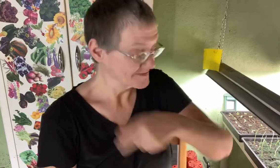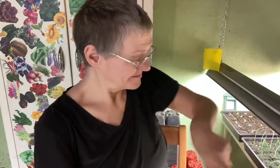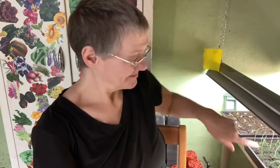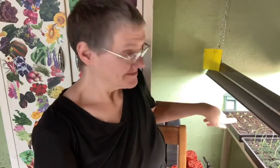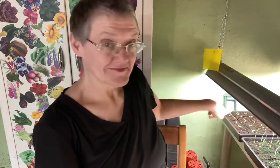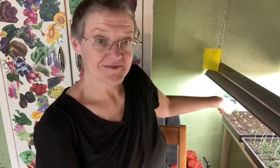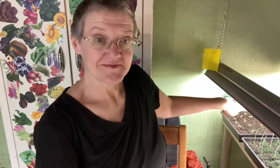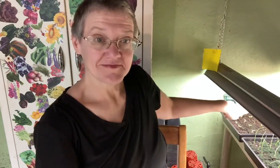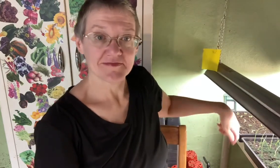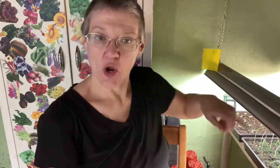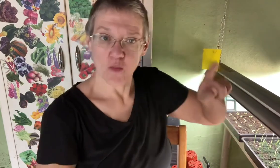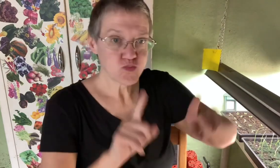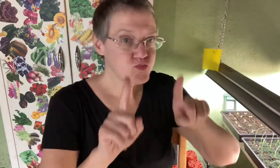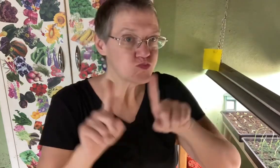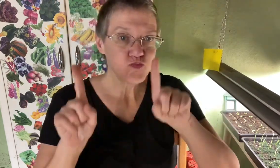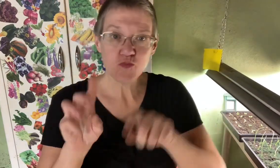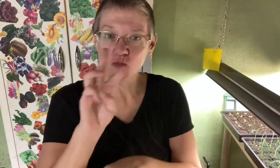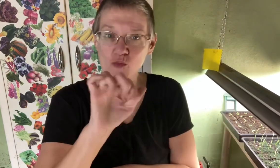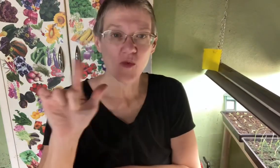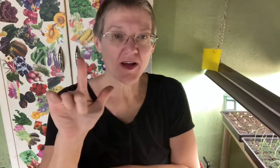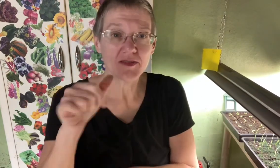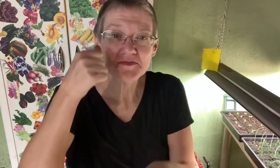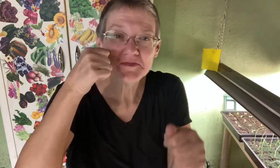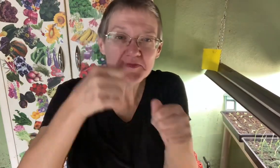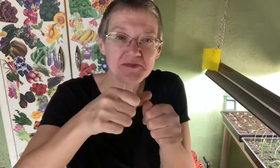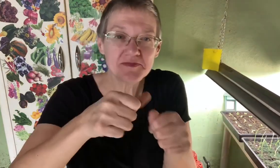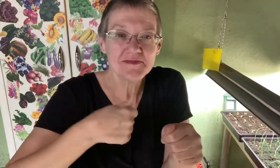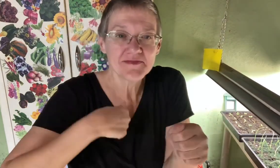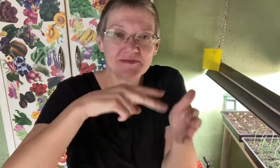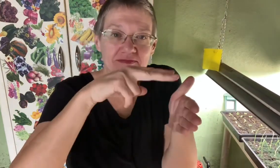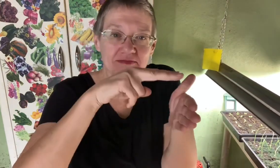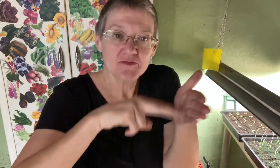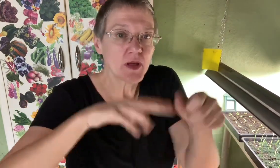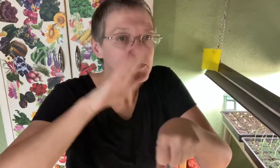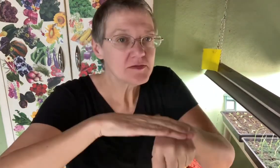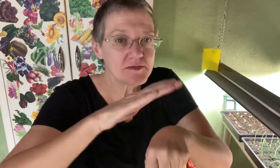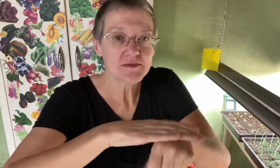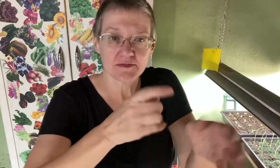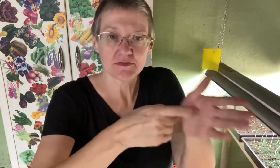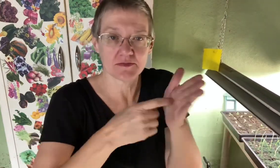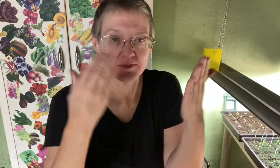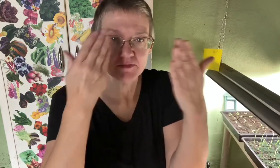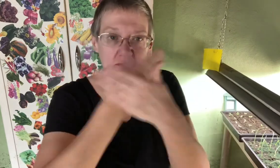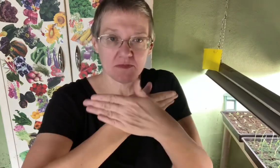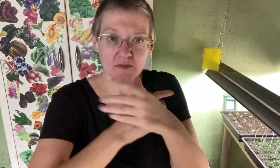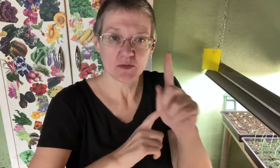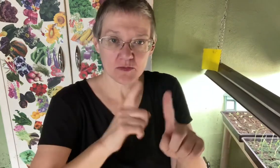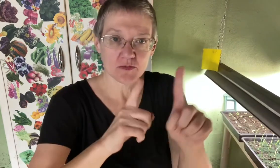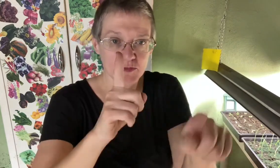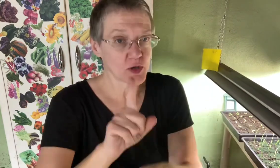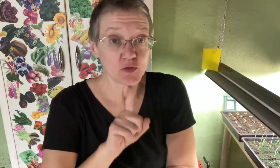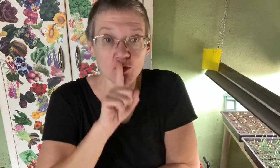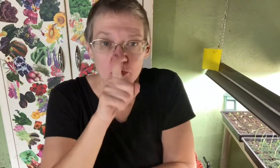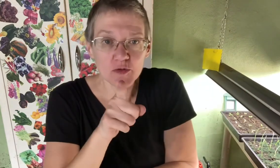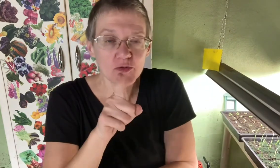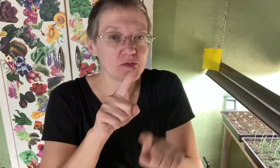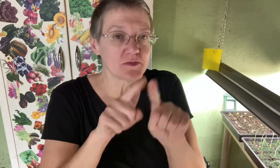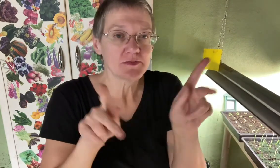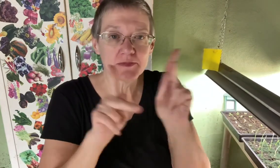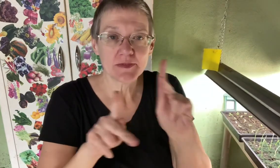And the vinca flowers have germinated well. Remember that I read, it's complicated